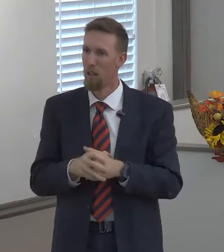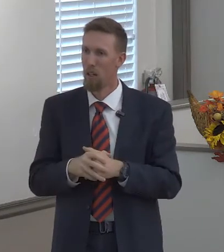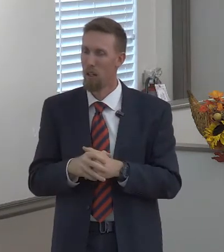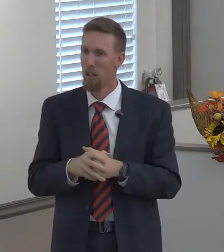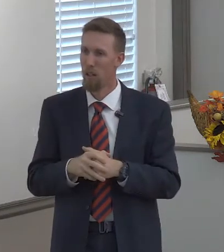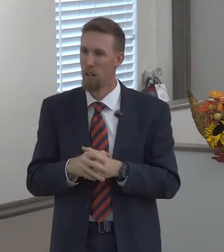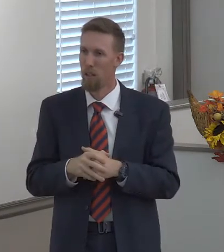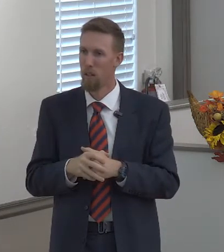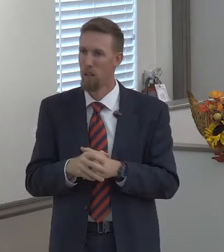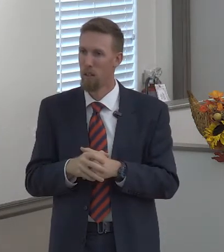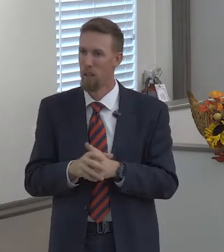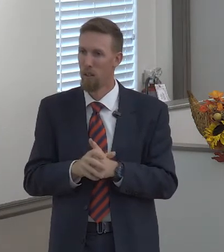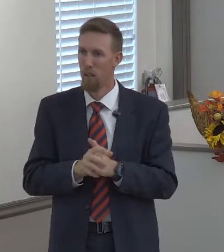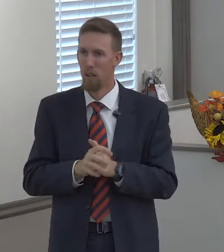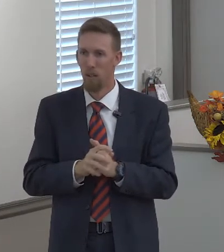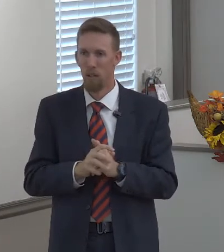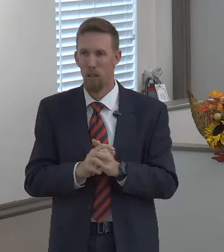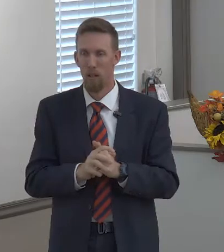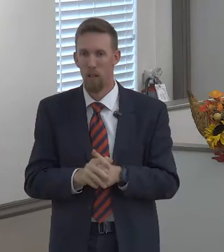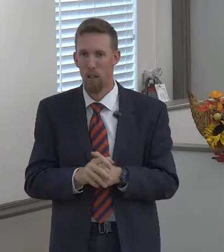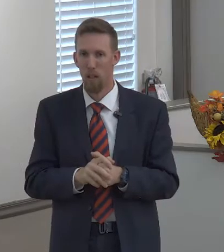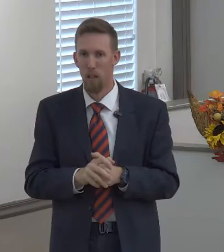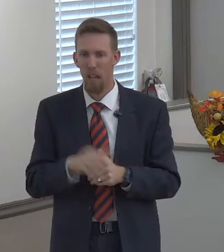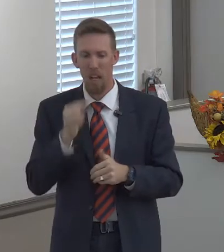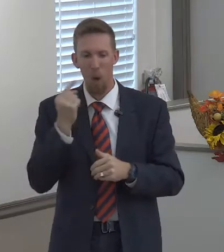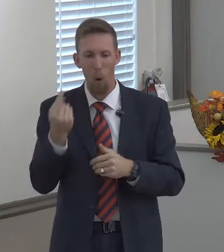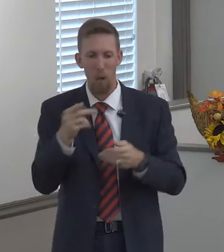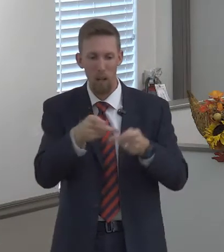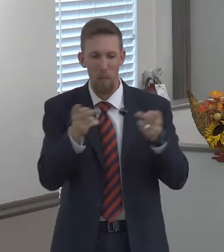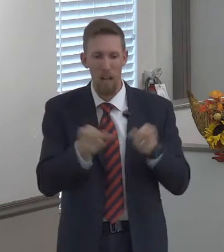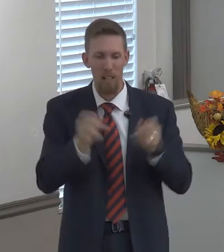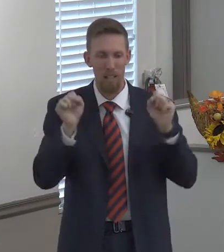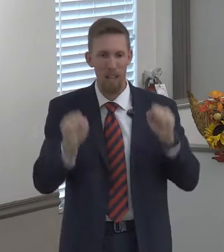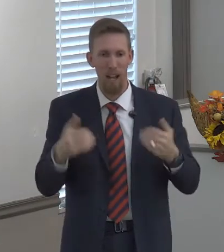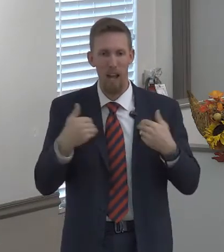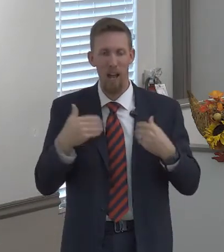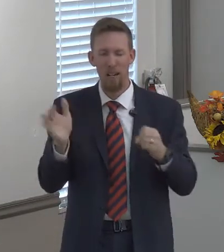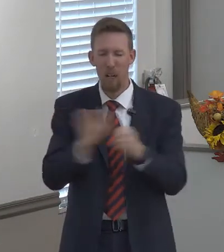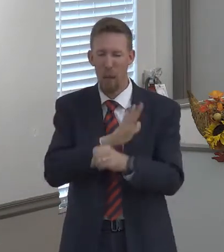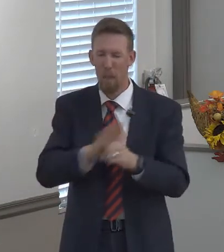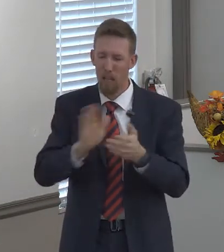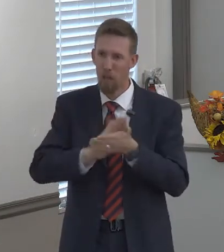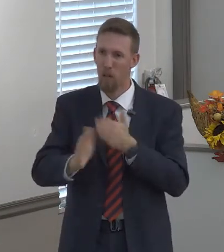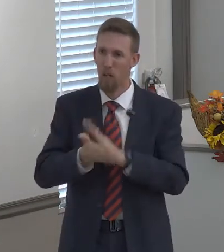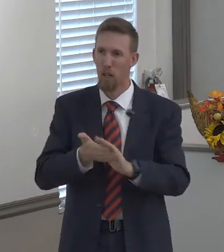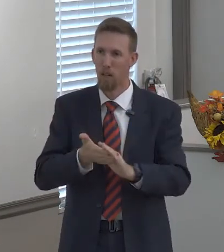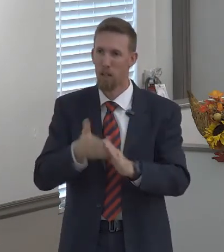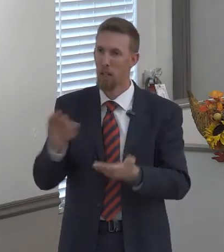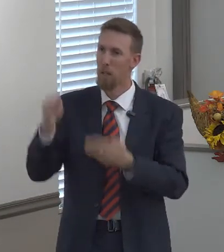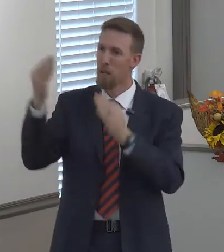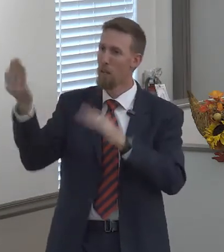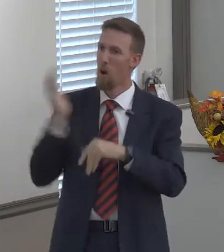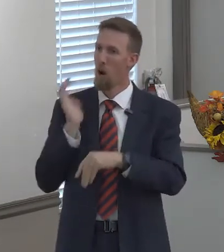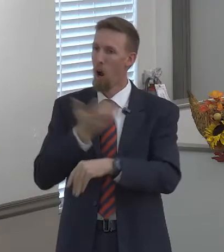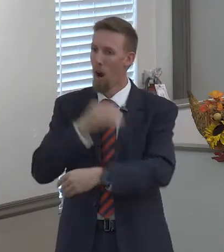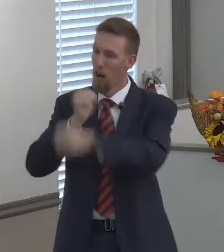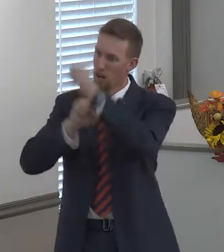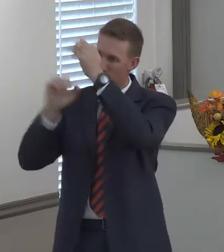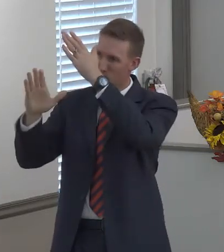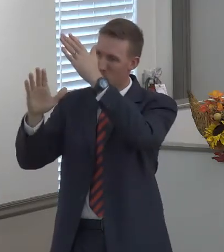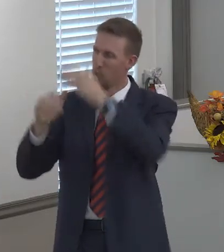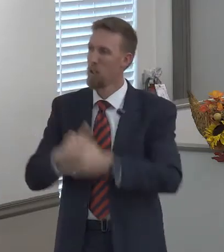You don't have to teach them to do bad. They woke up doing bad. They dreamt about doing bad the